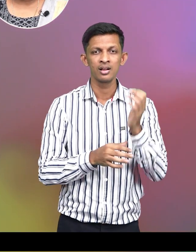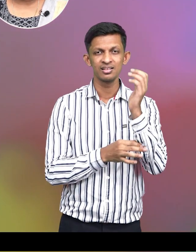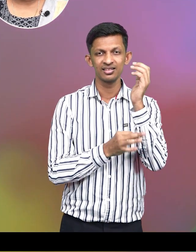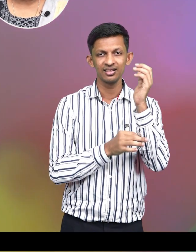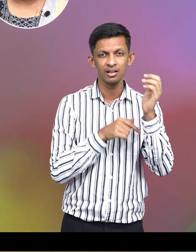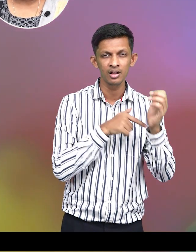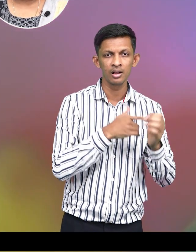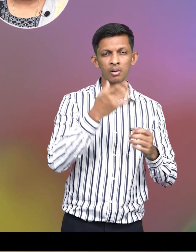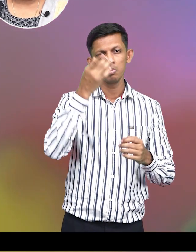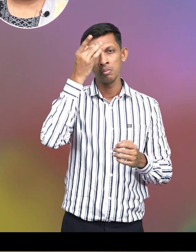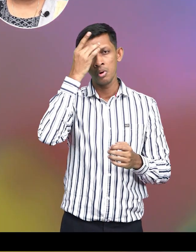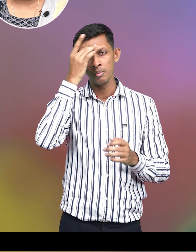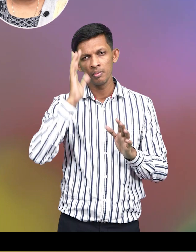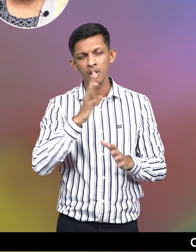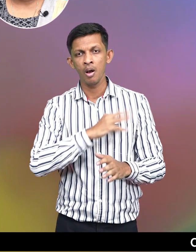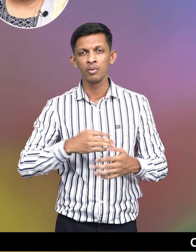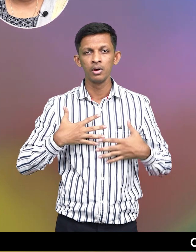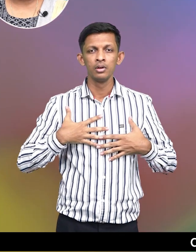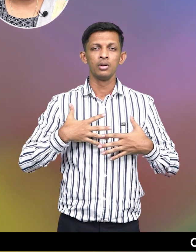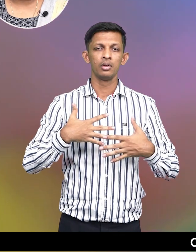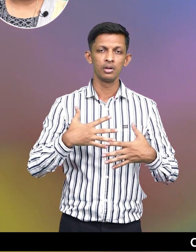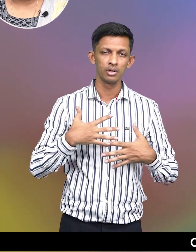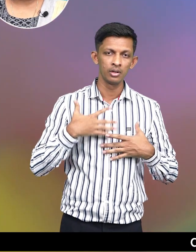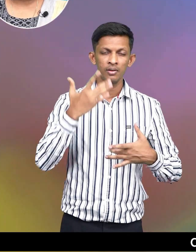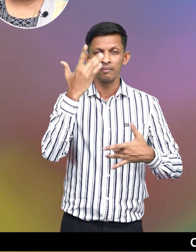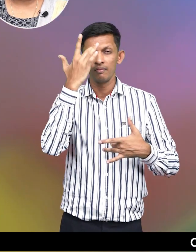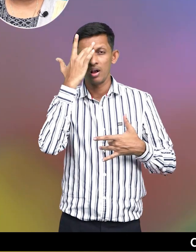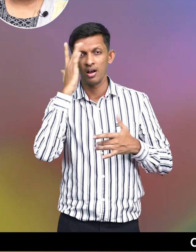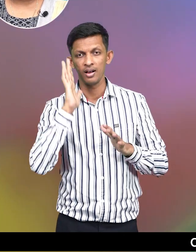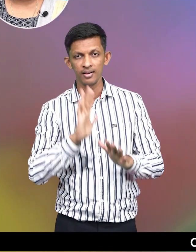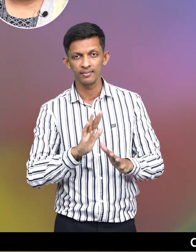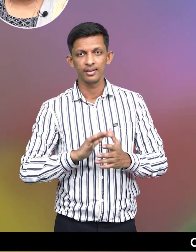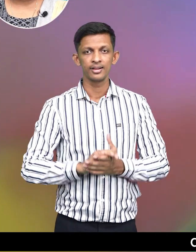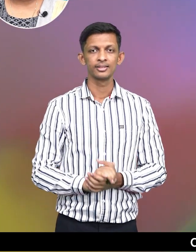skin irritation and lung diseases.